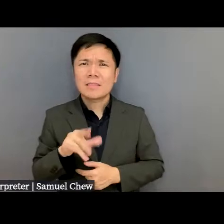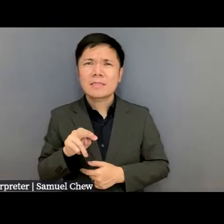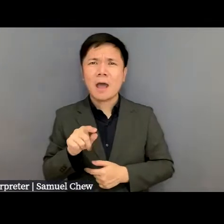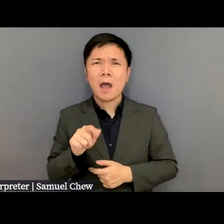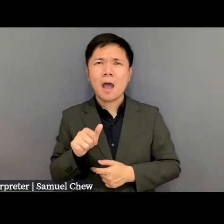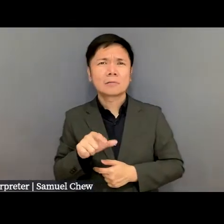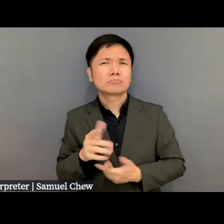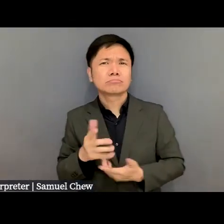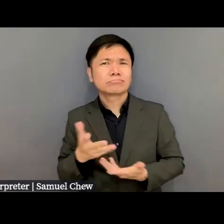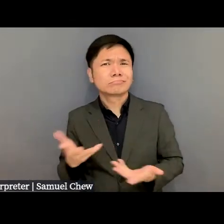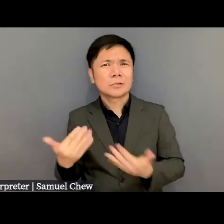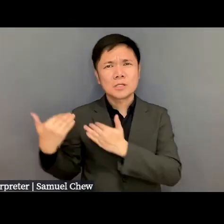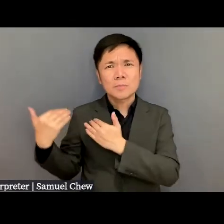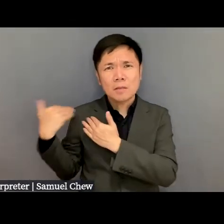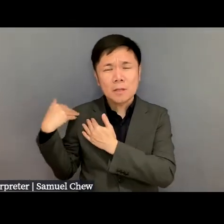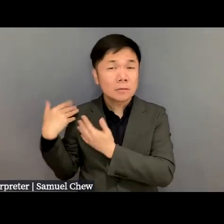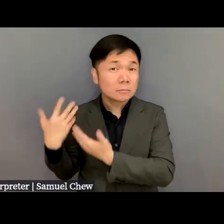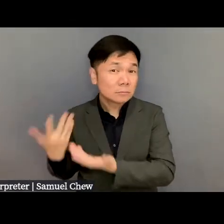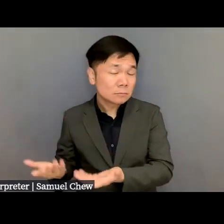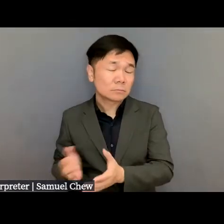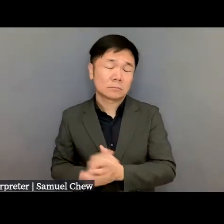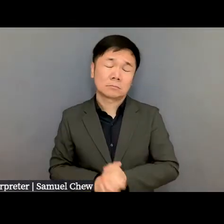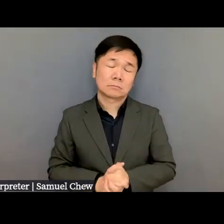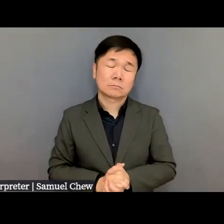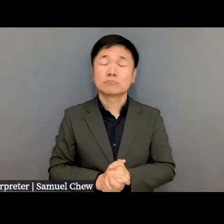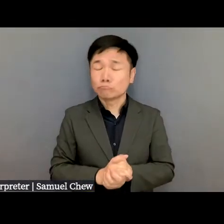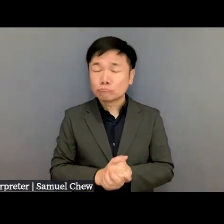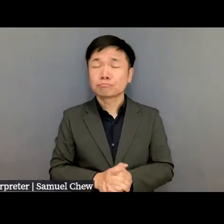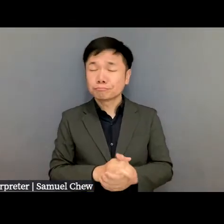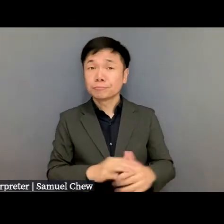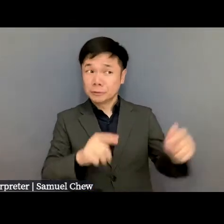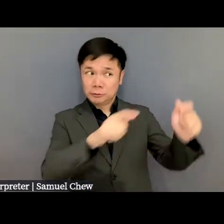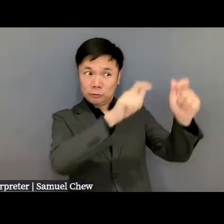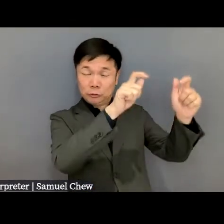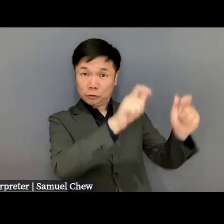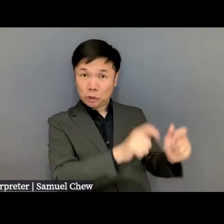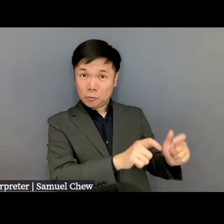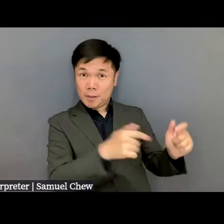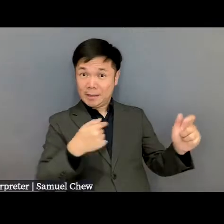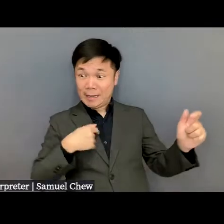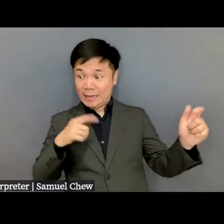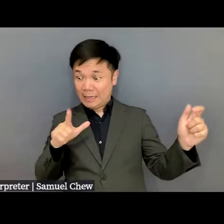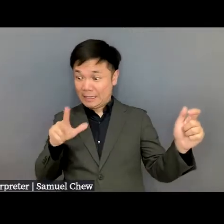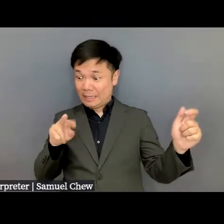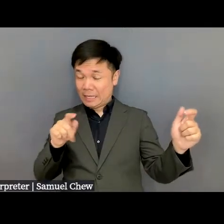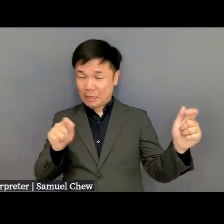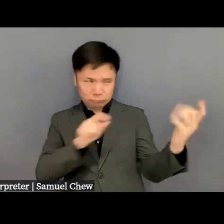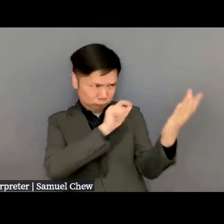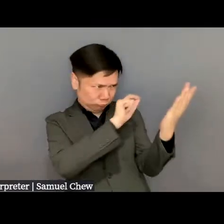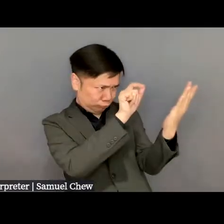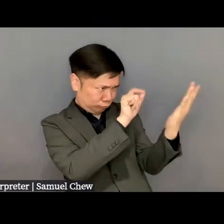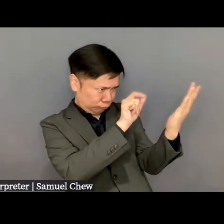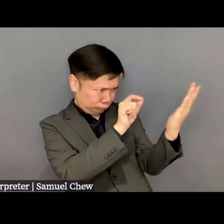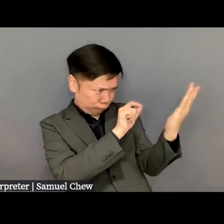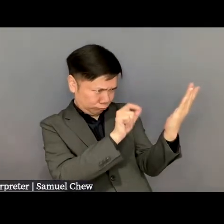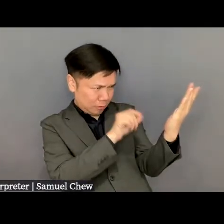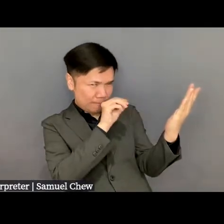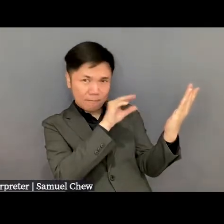in this document, in developing the document, but most especially